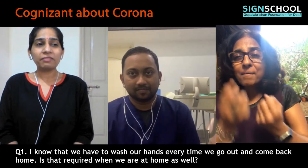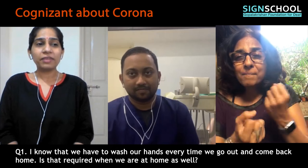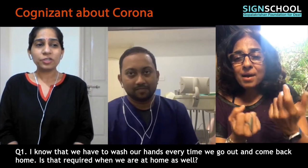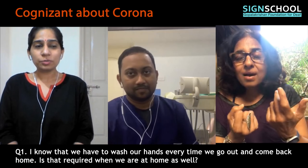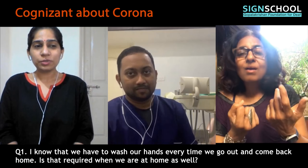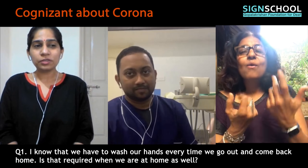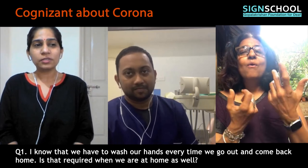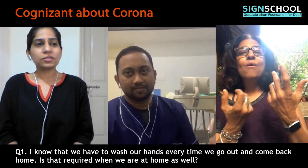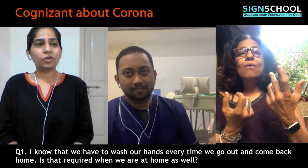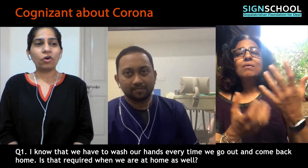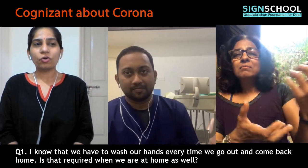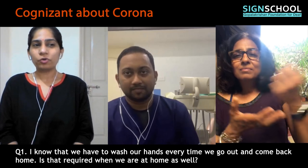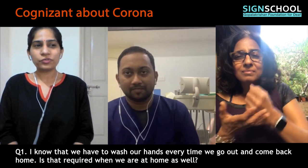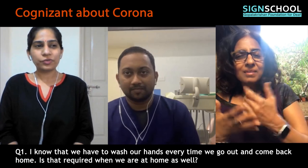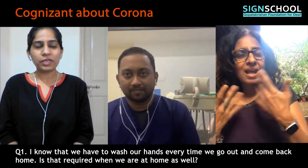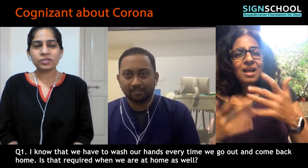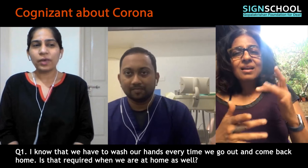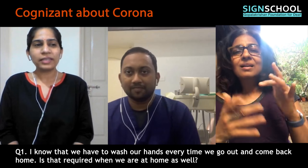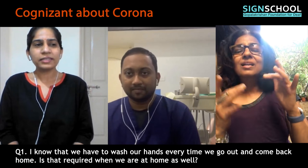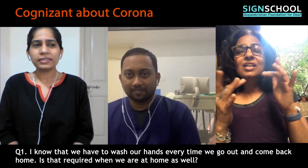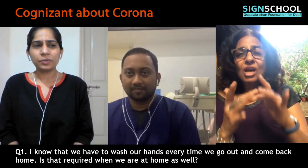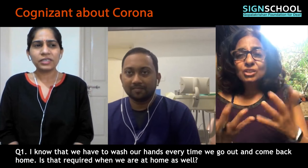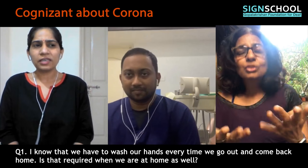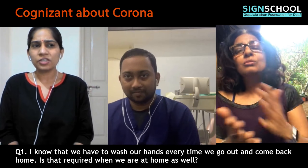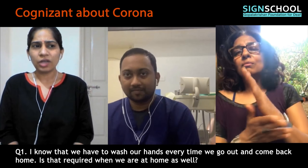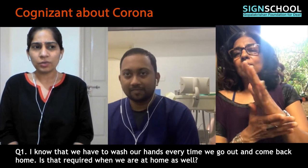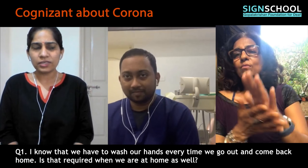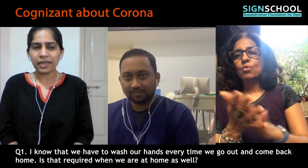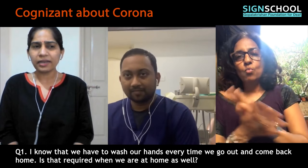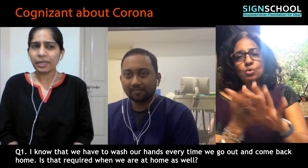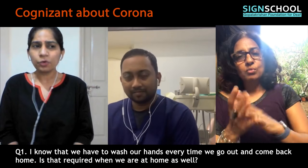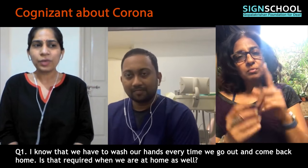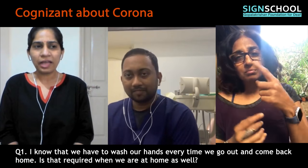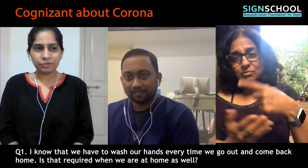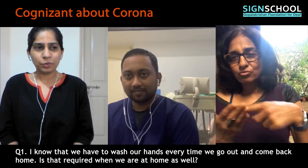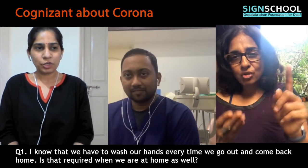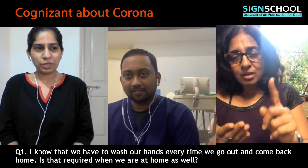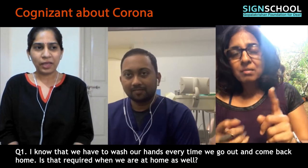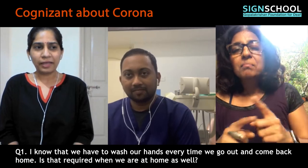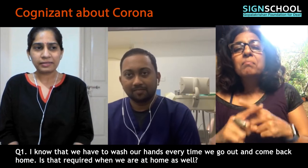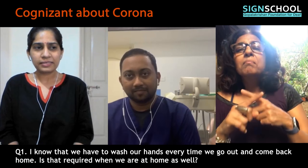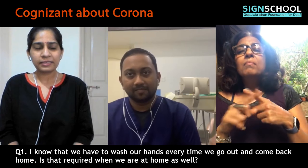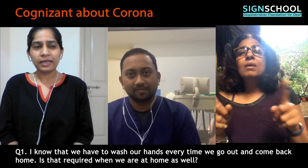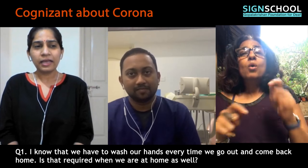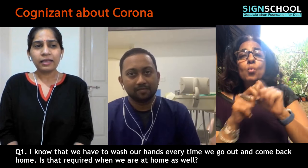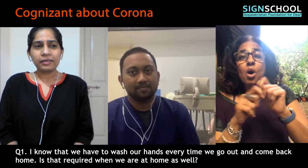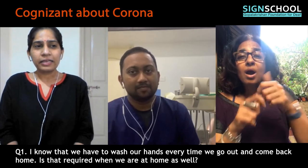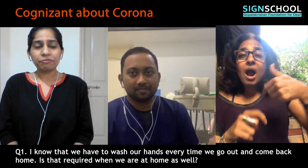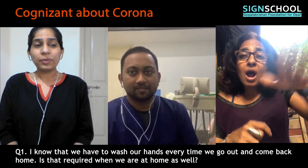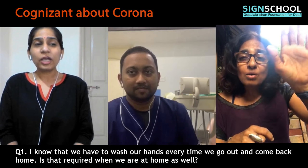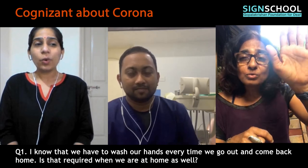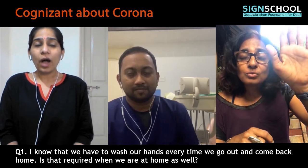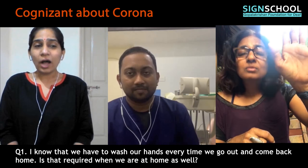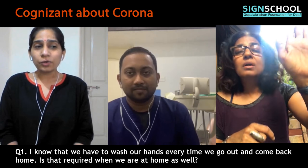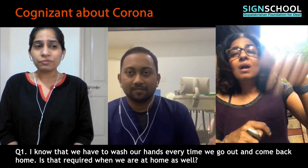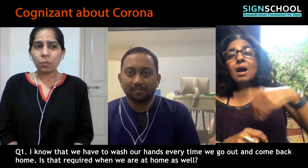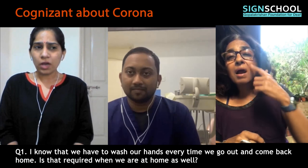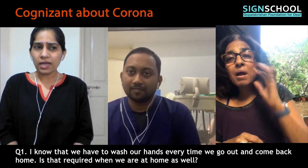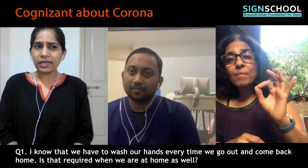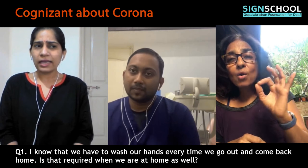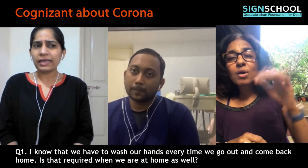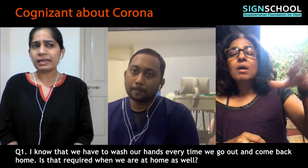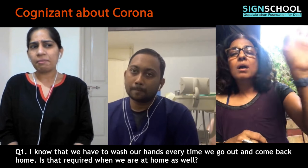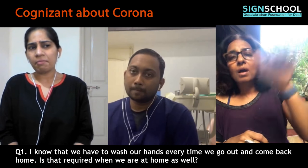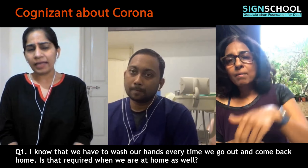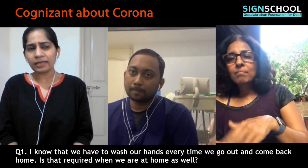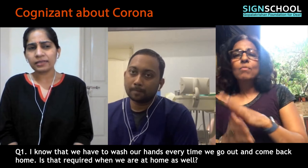we buy vegetables or groceries or anything that we touch outside, I know we have to wash our hands. If we go out for